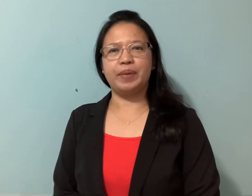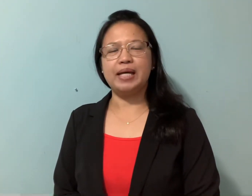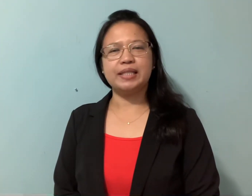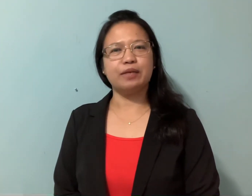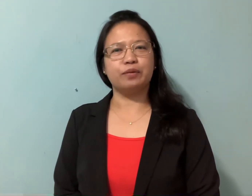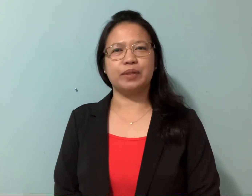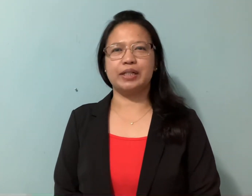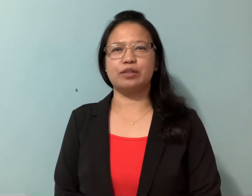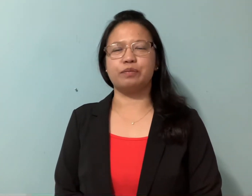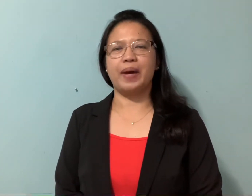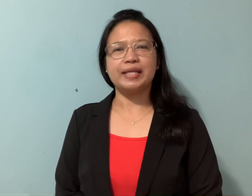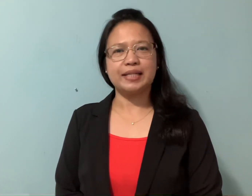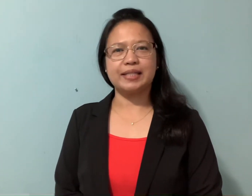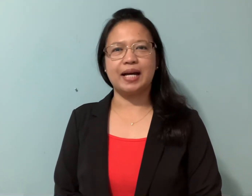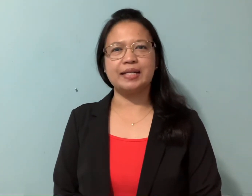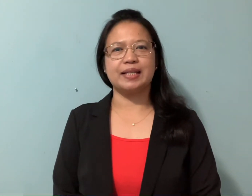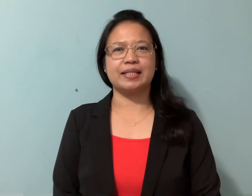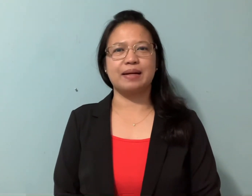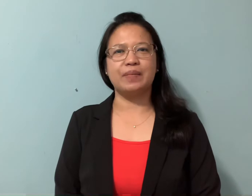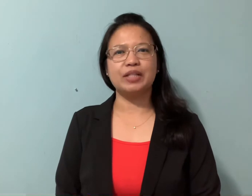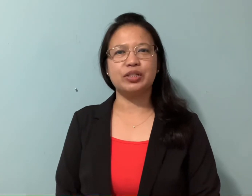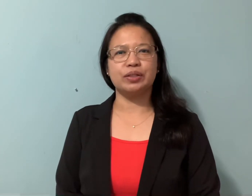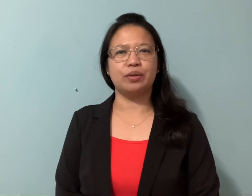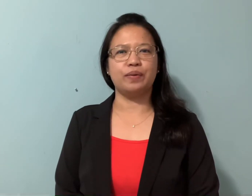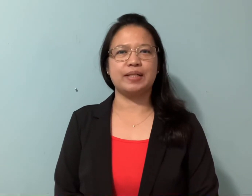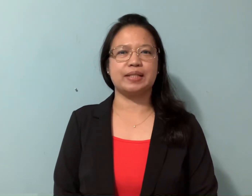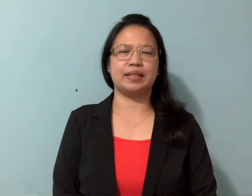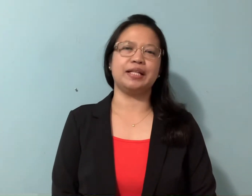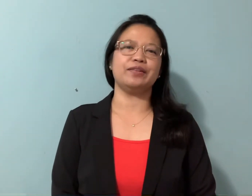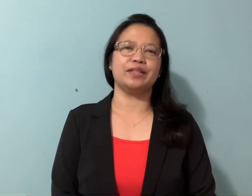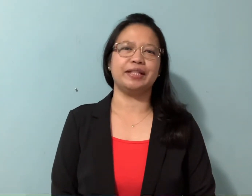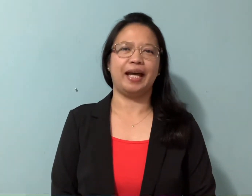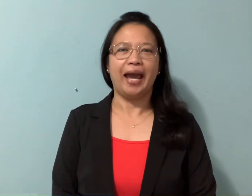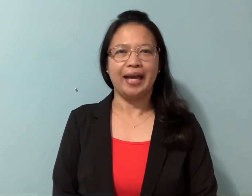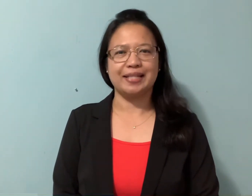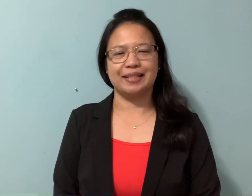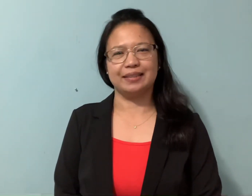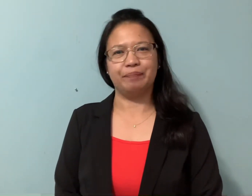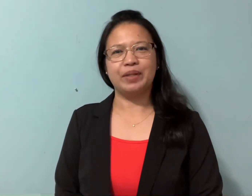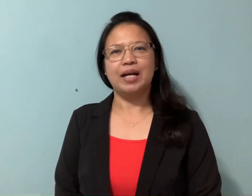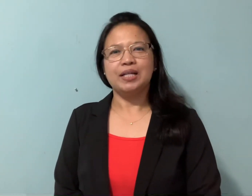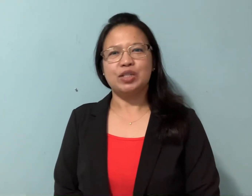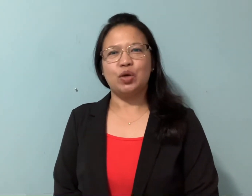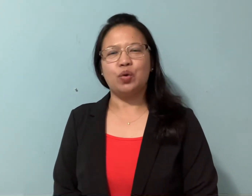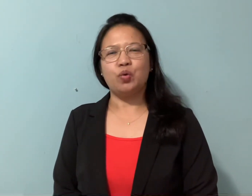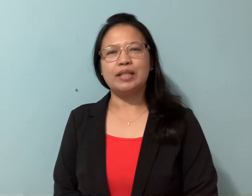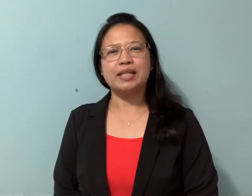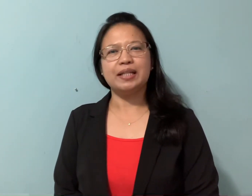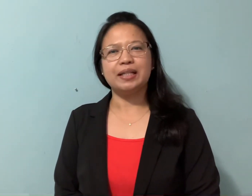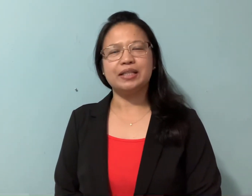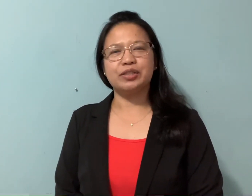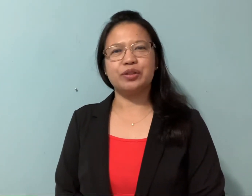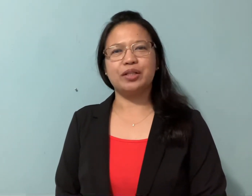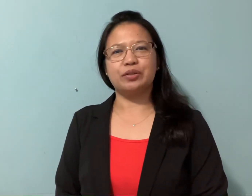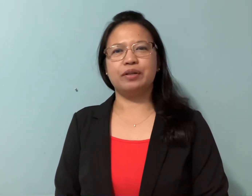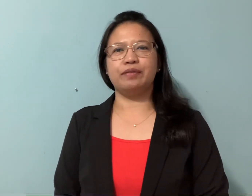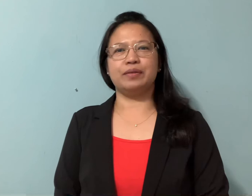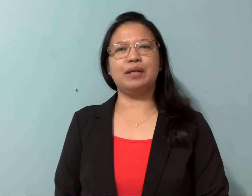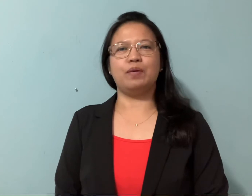basic words or basic signs that somebody should know when starting to learn ASL. So one thing there that you can do if you really want to